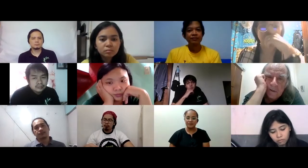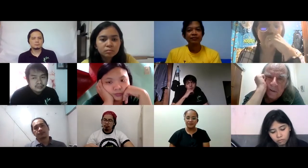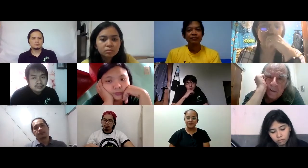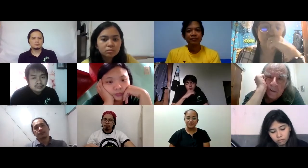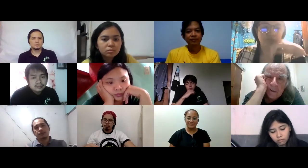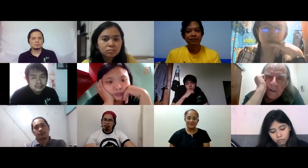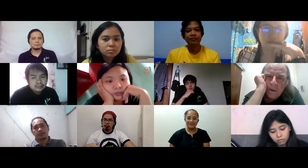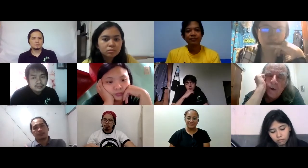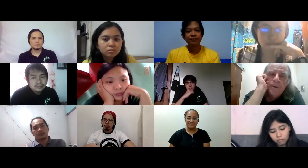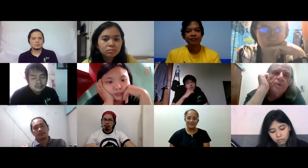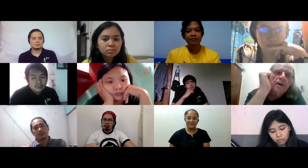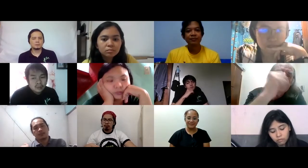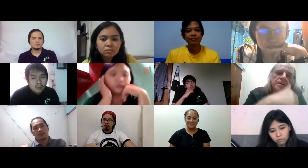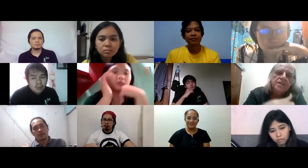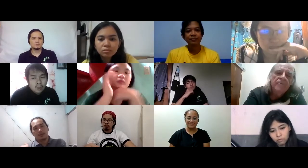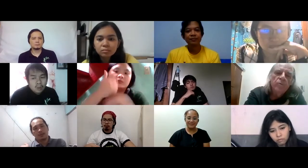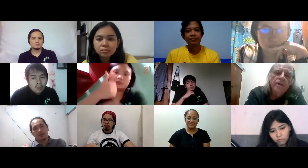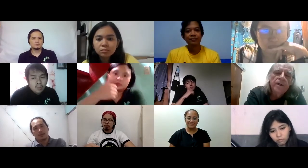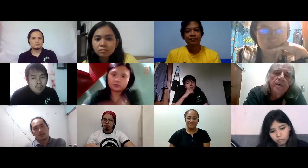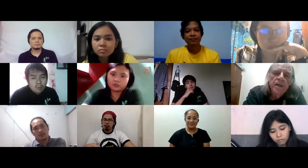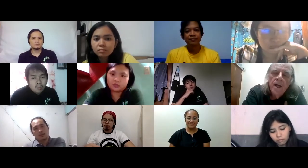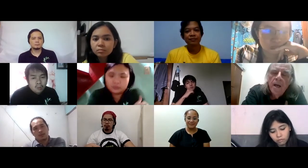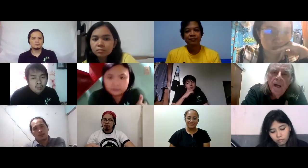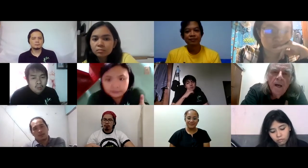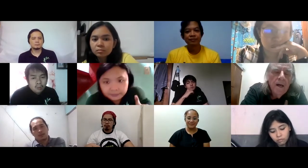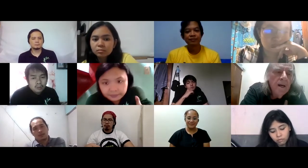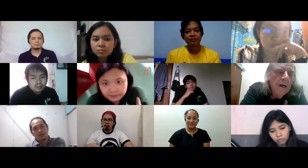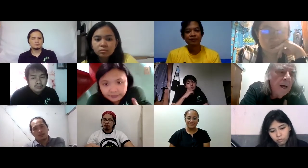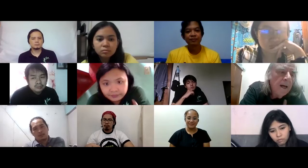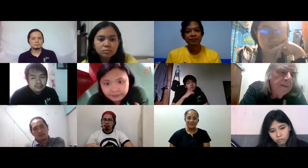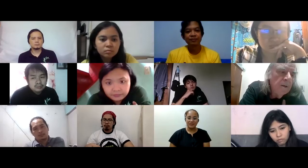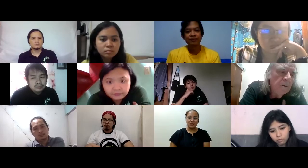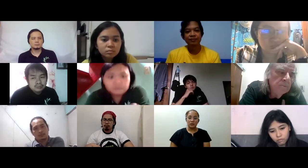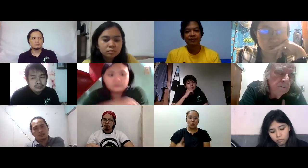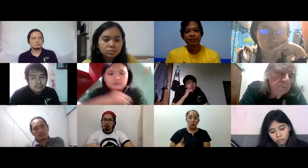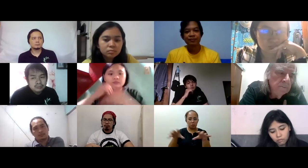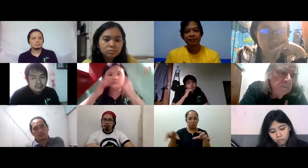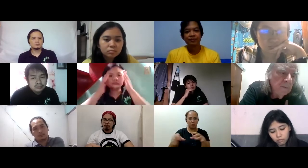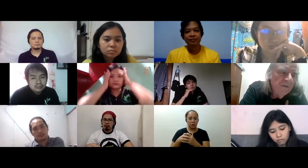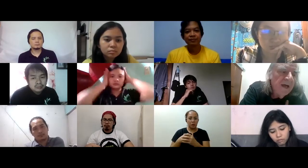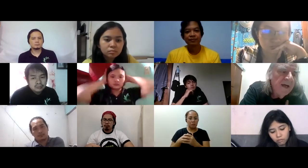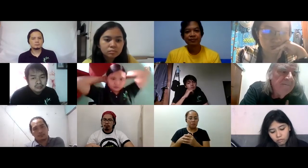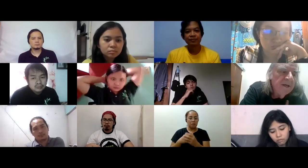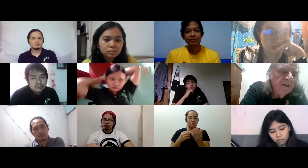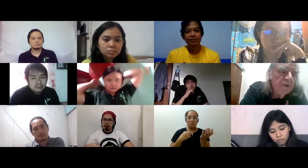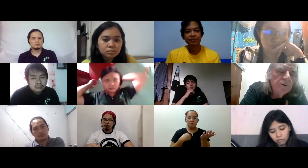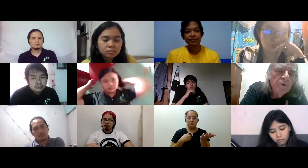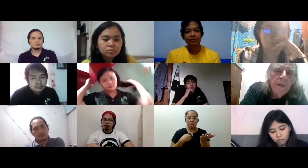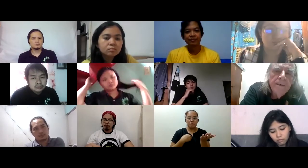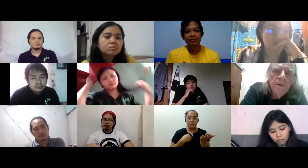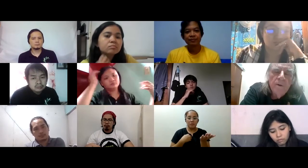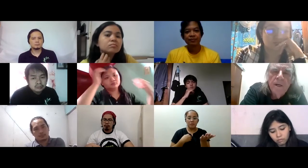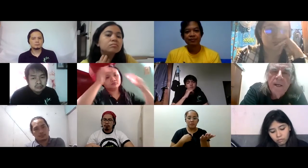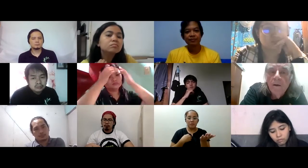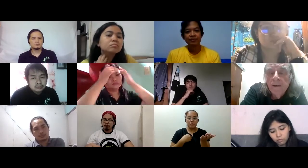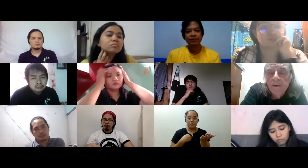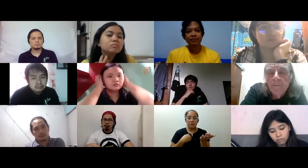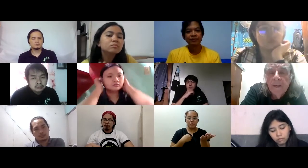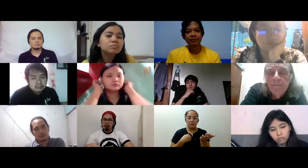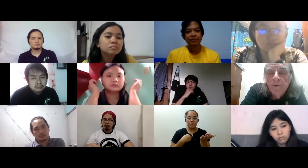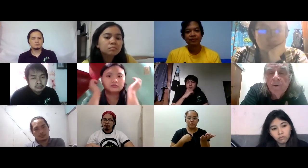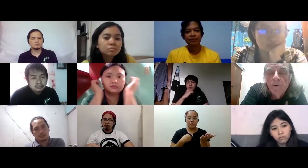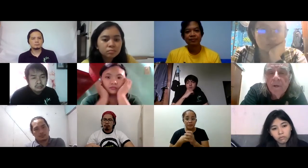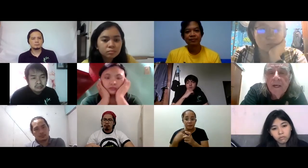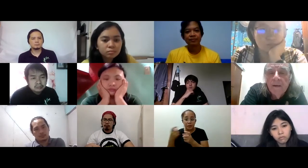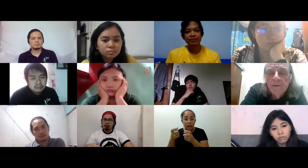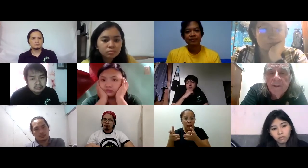In all the projects I've worked in, I don't if I have any control, I don't allow hearing